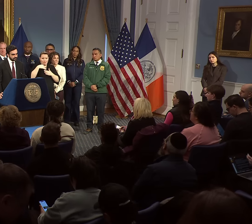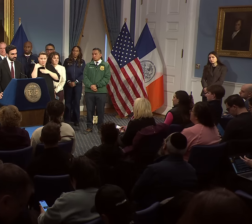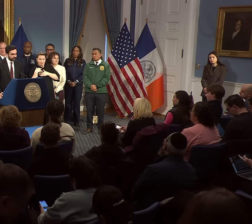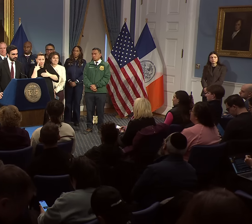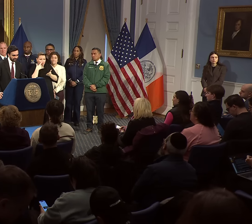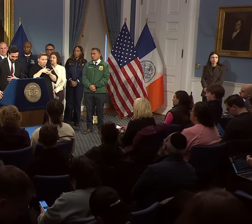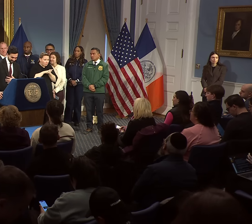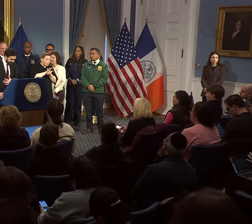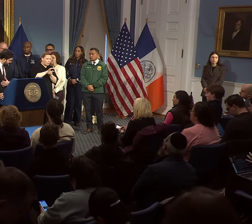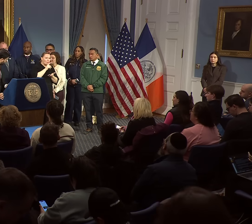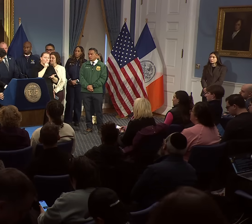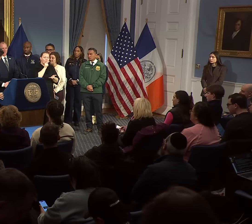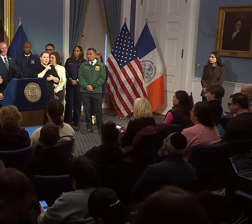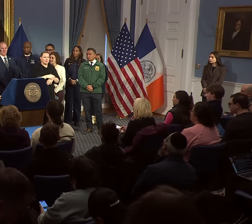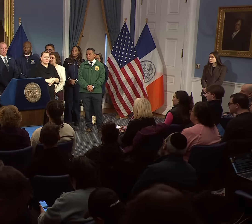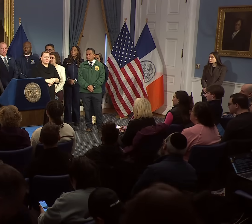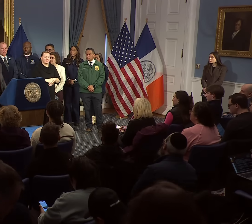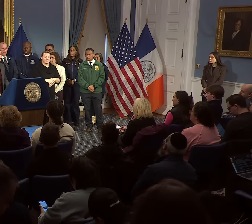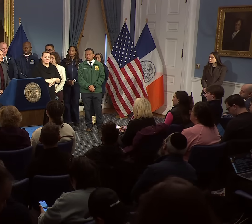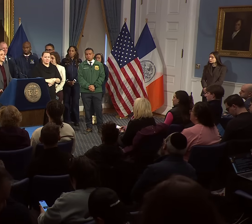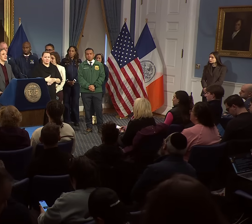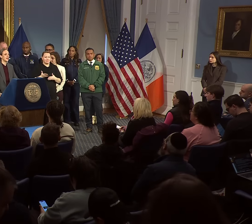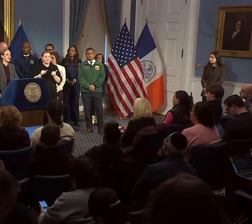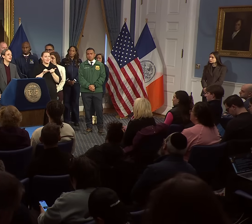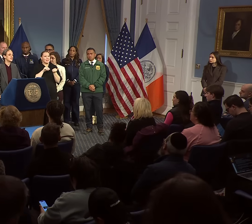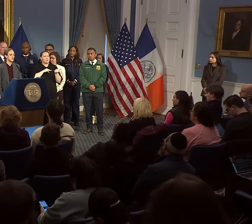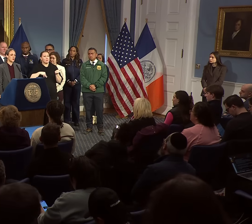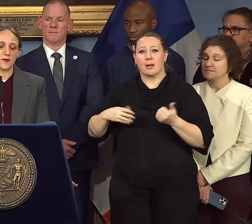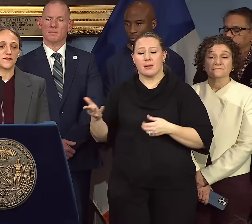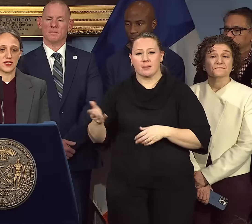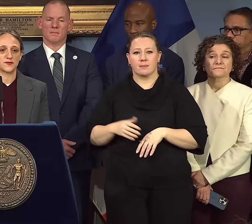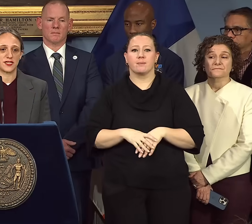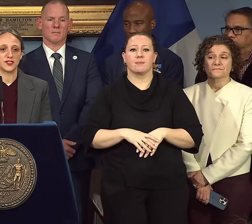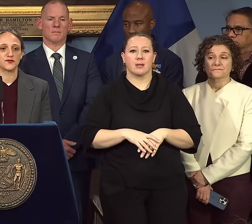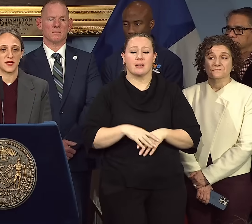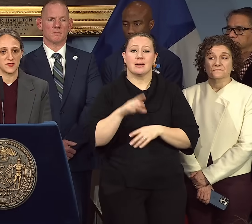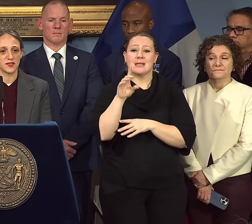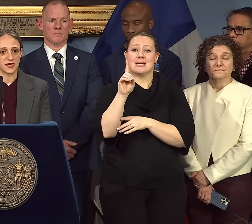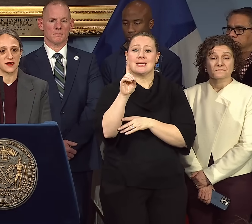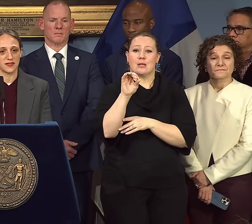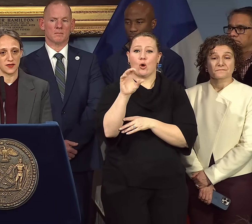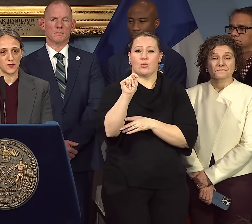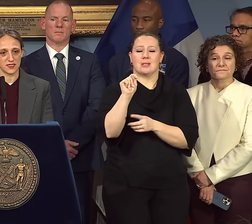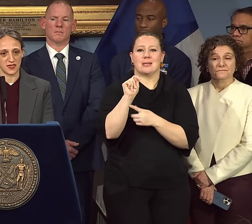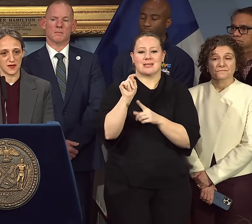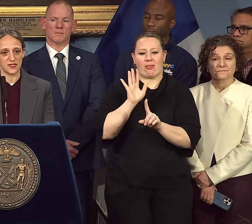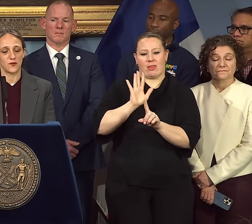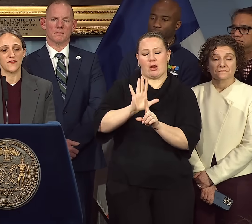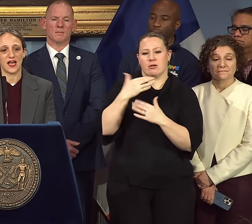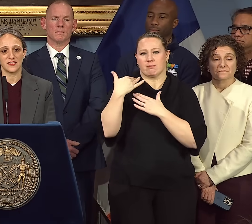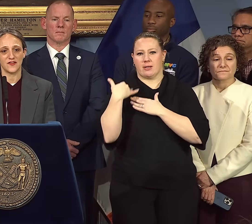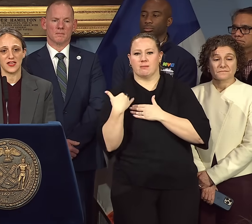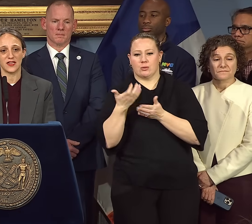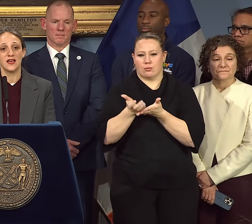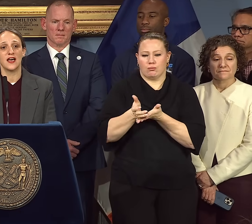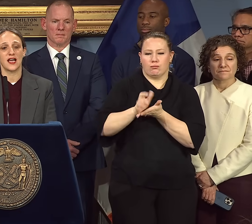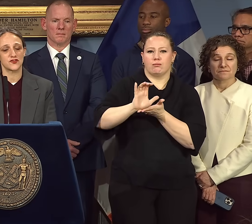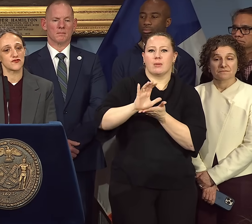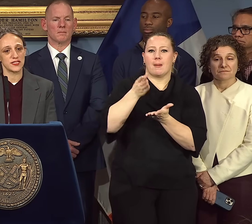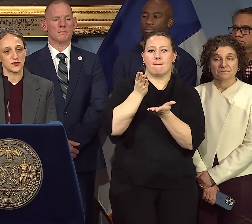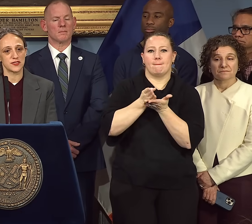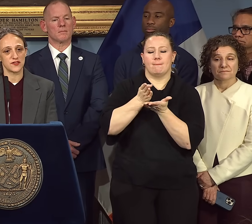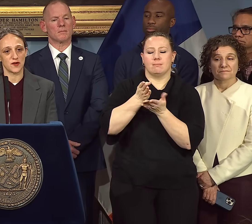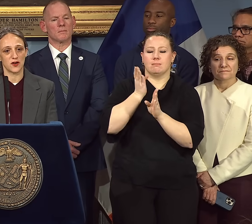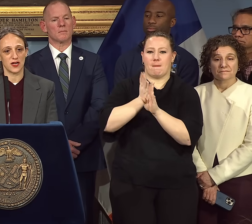these cleared. Yeah. I'll have our deputy mayor speak. Yeah, sorry. Yeah, it is the Department of Transportation's responsibility to clear bus stops, and we have activated